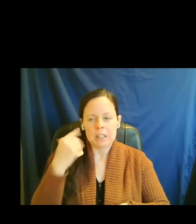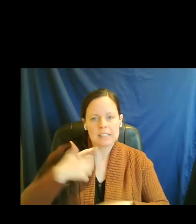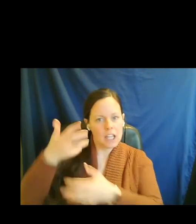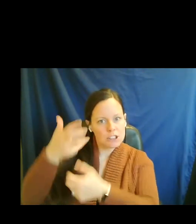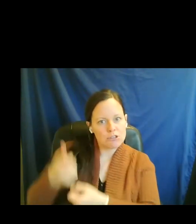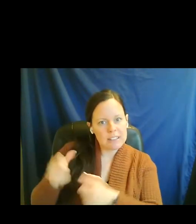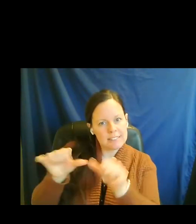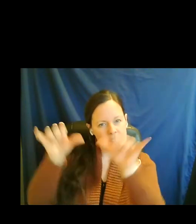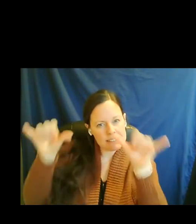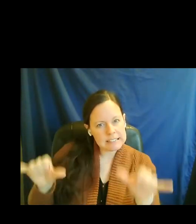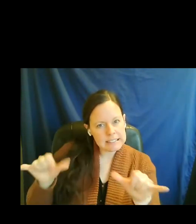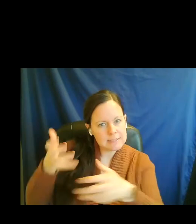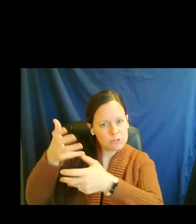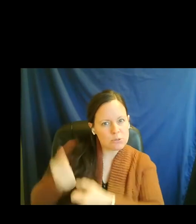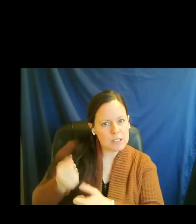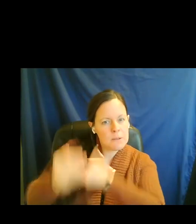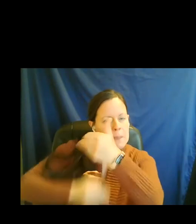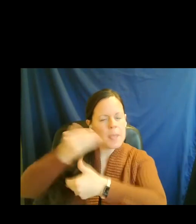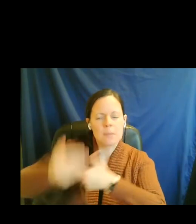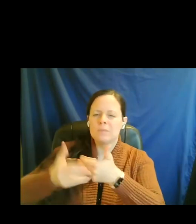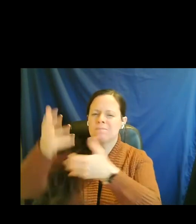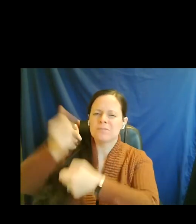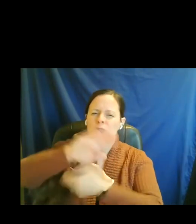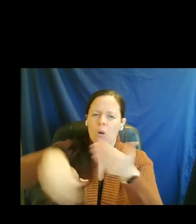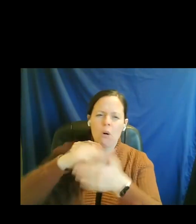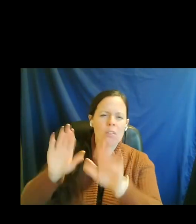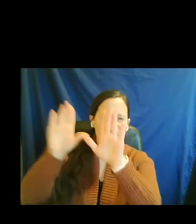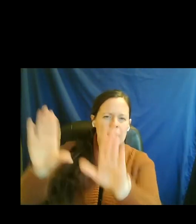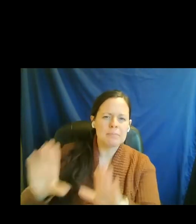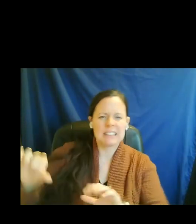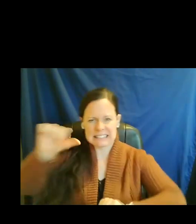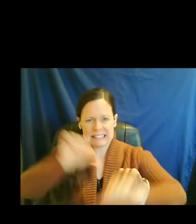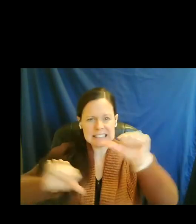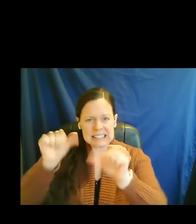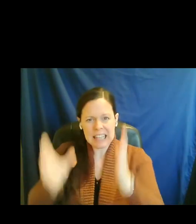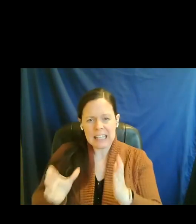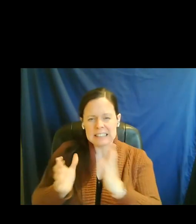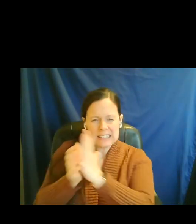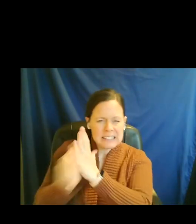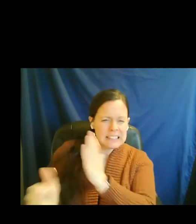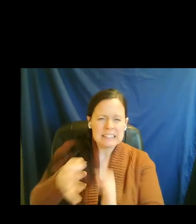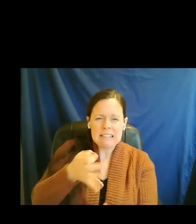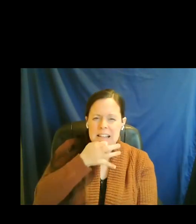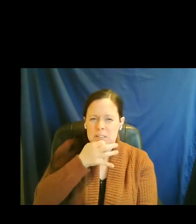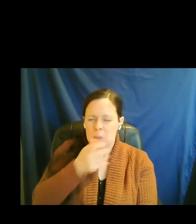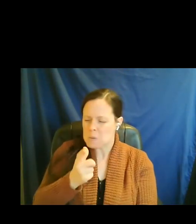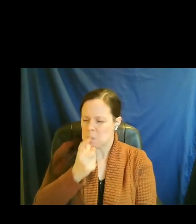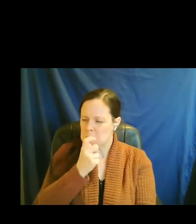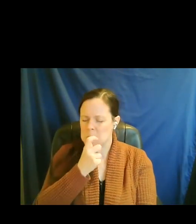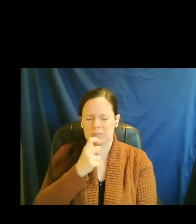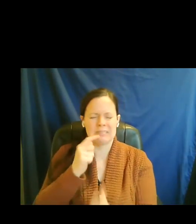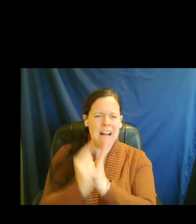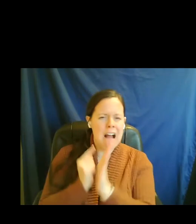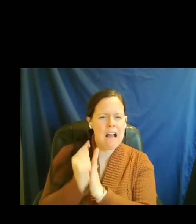the process. I trust all the amazing scientists and experts that have put countless hours